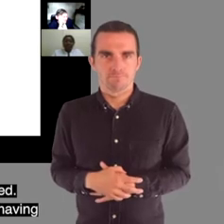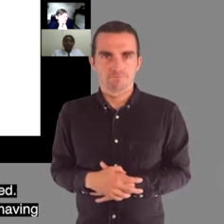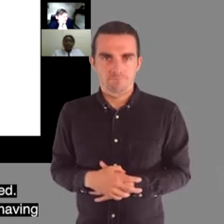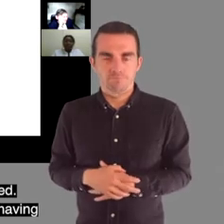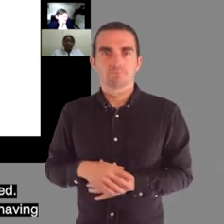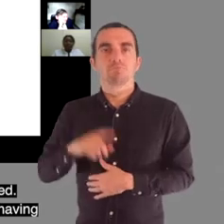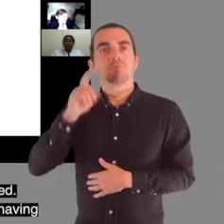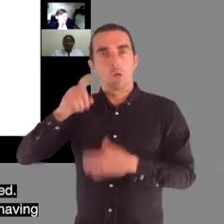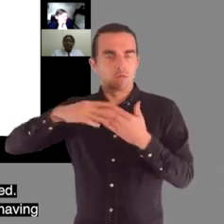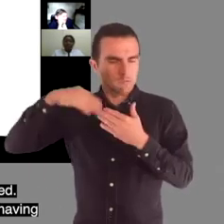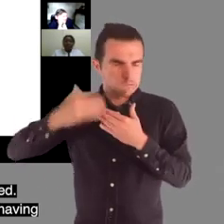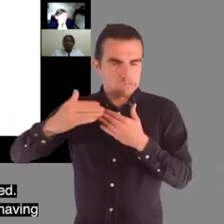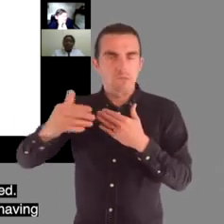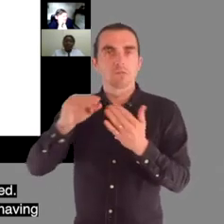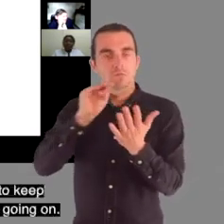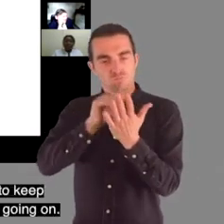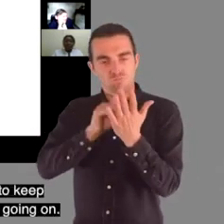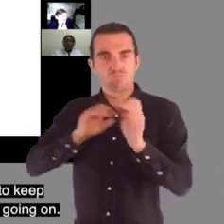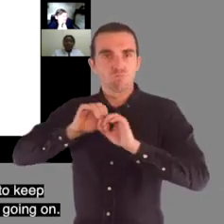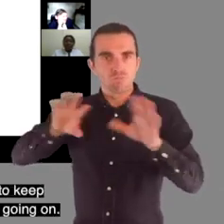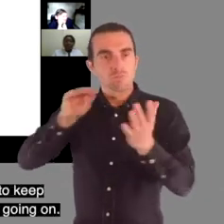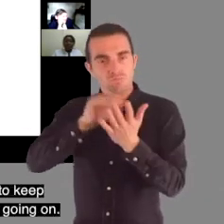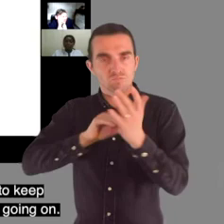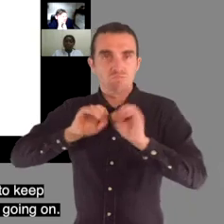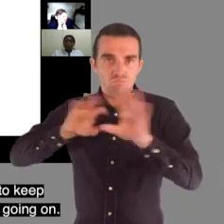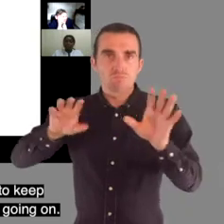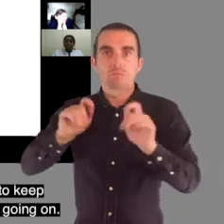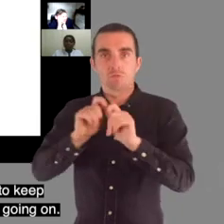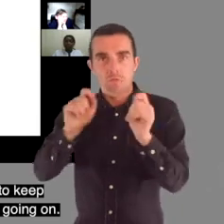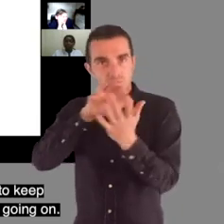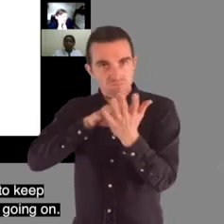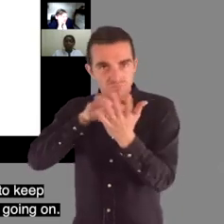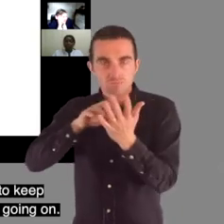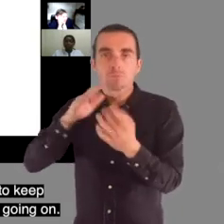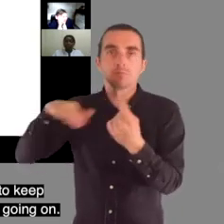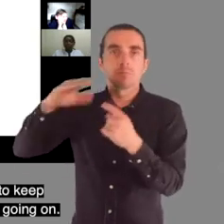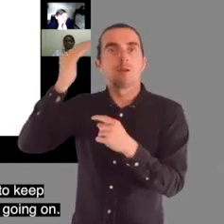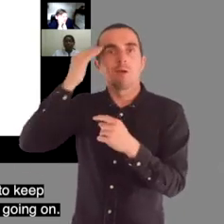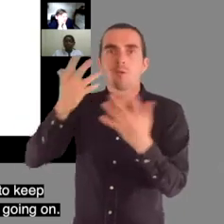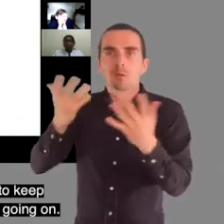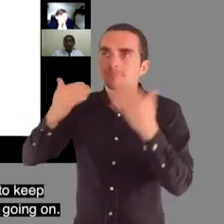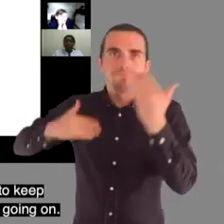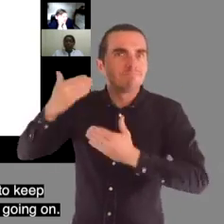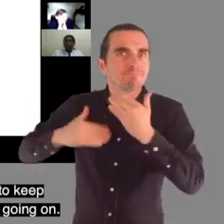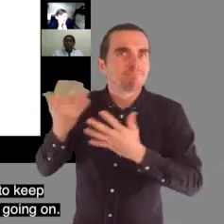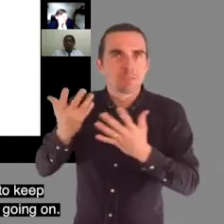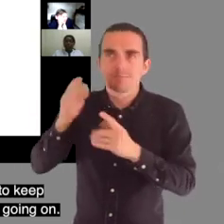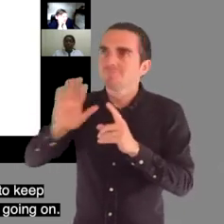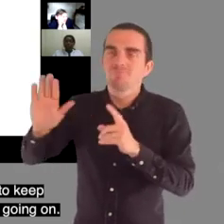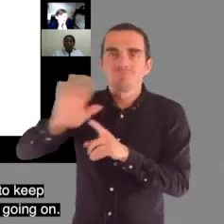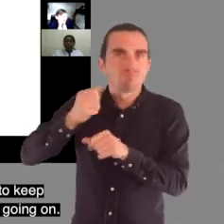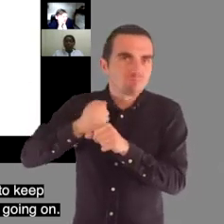They should also publicize by having regular bulletins or newsletters to keep their members informed of what is going